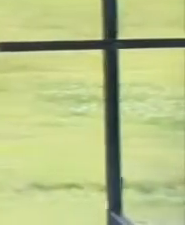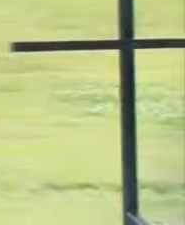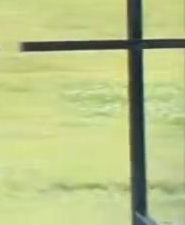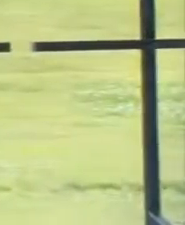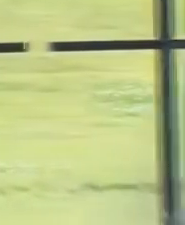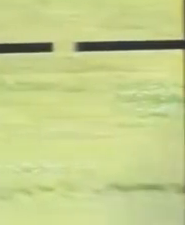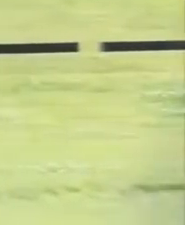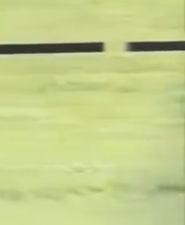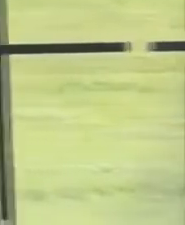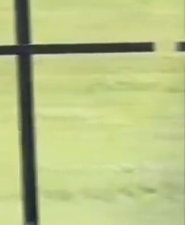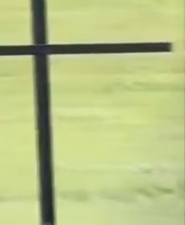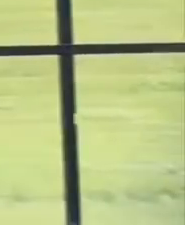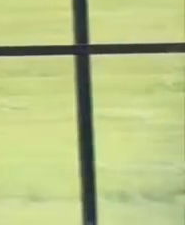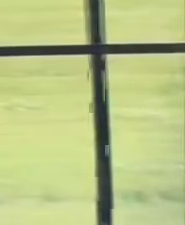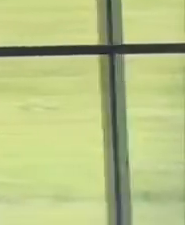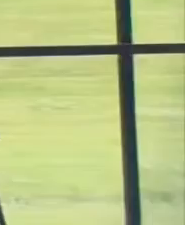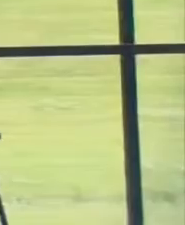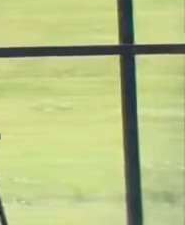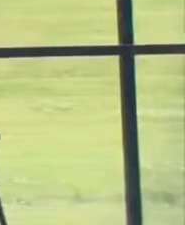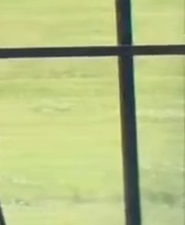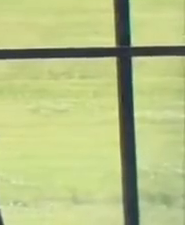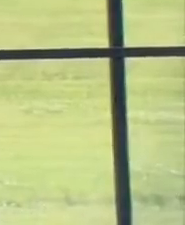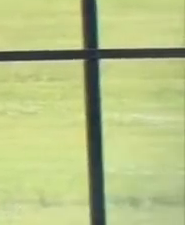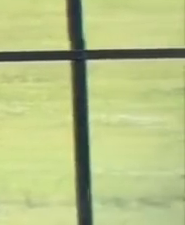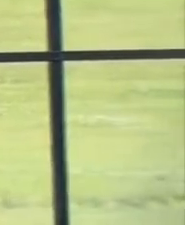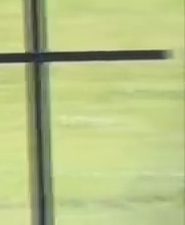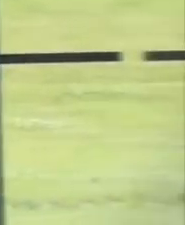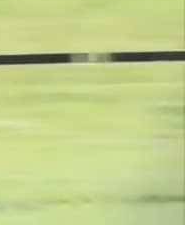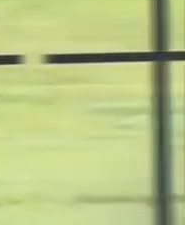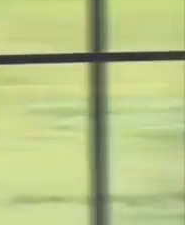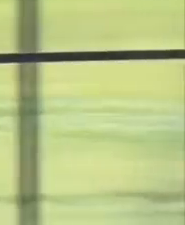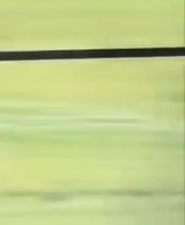Hazel Cruz Salgado,